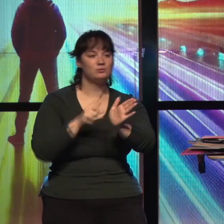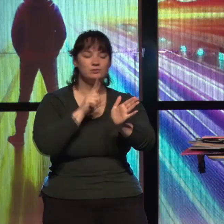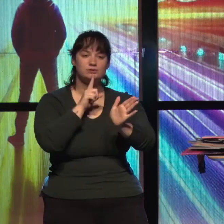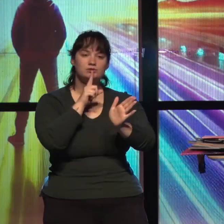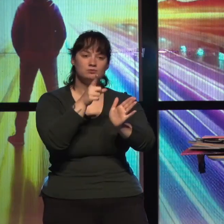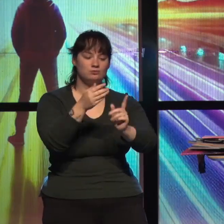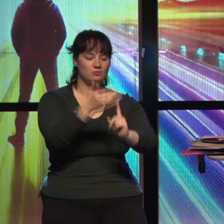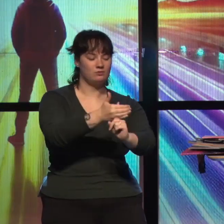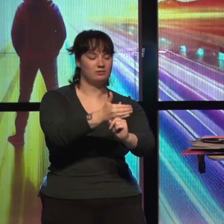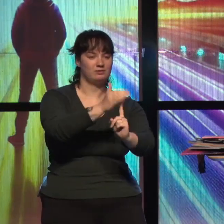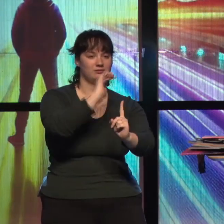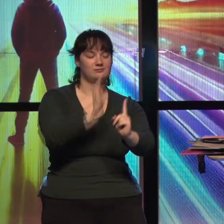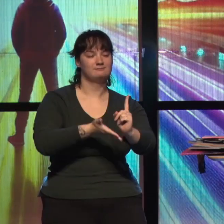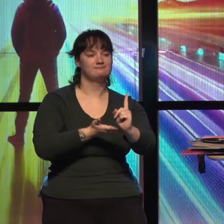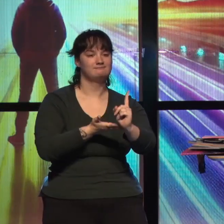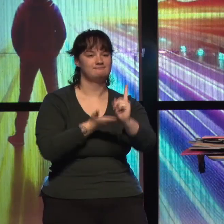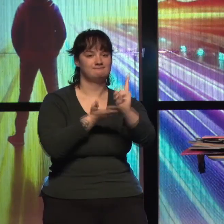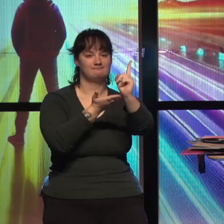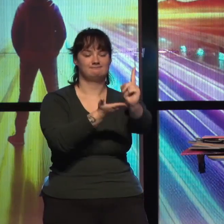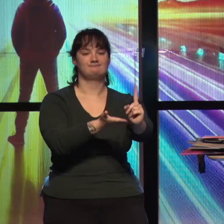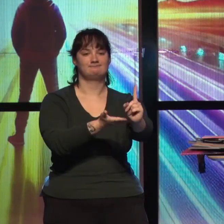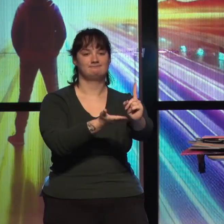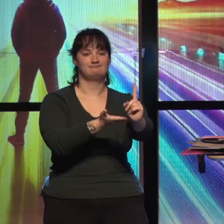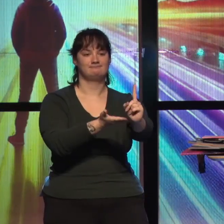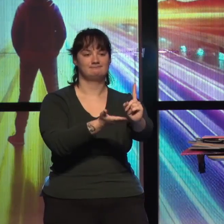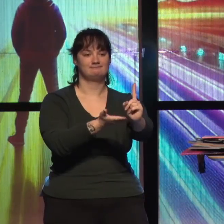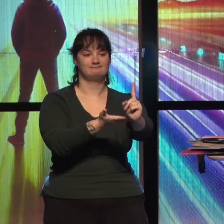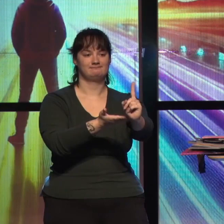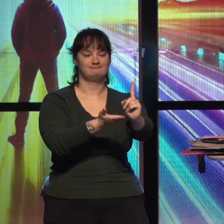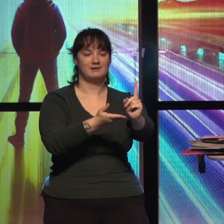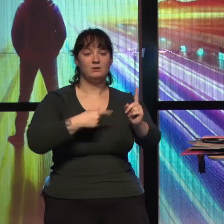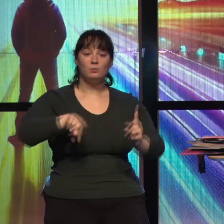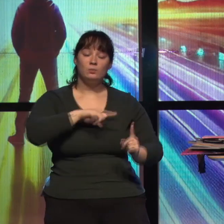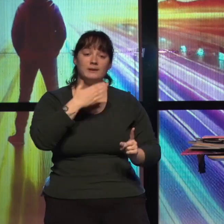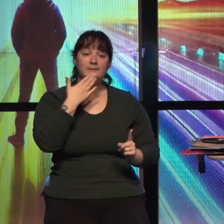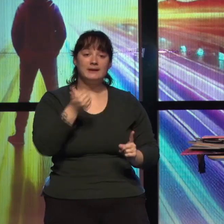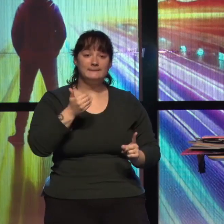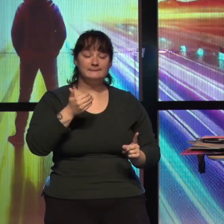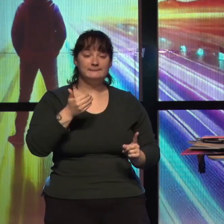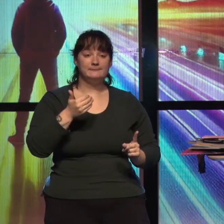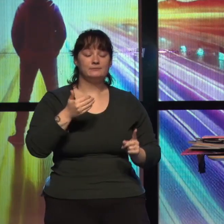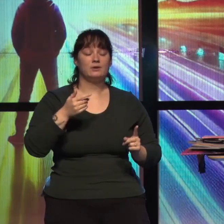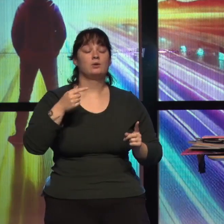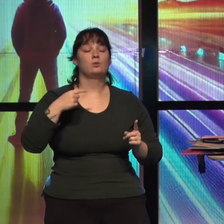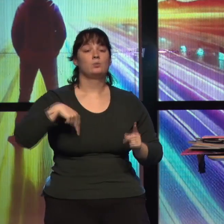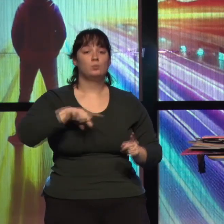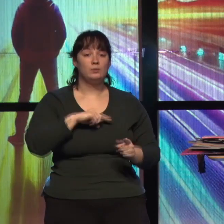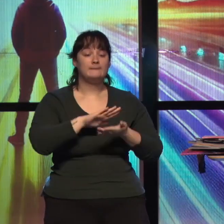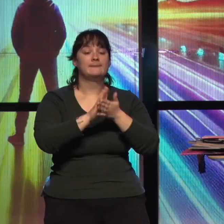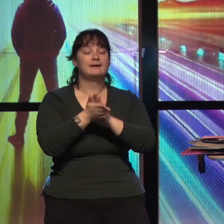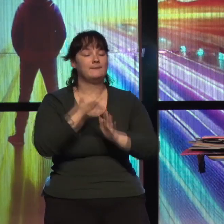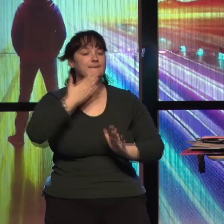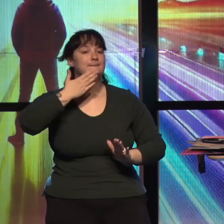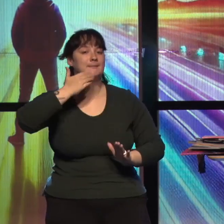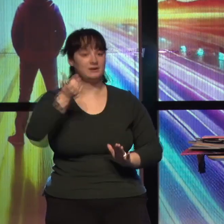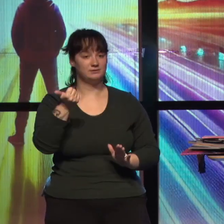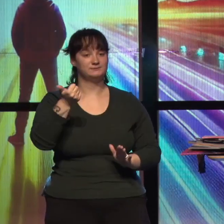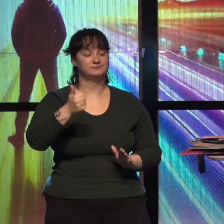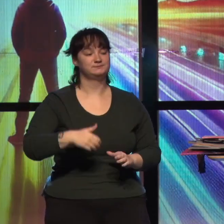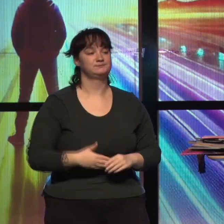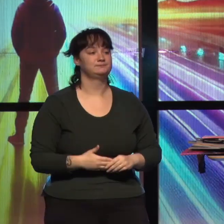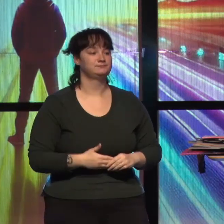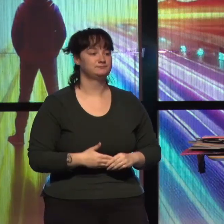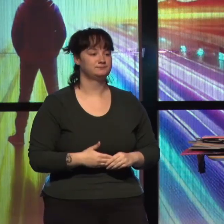in living color, like we become better. Like we can become better from that experience. We can encounter the divine in these